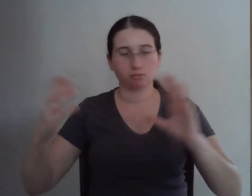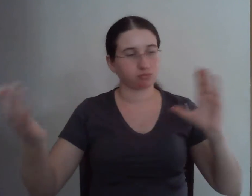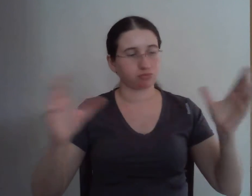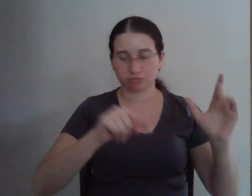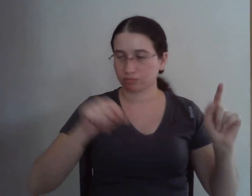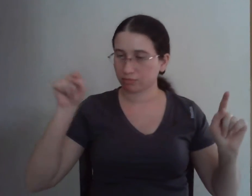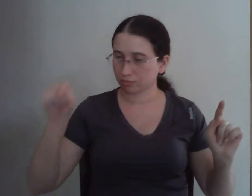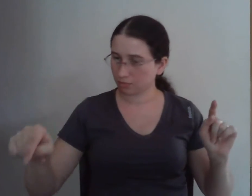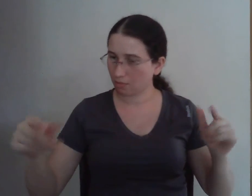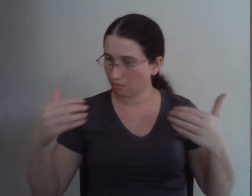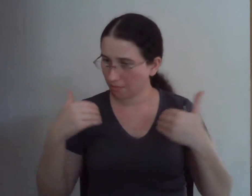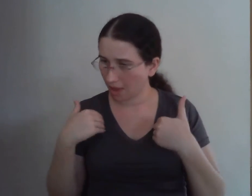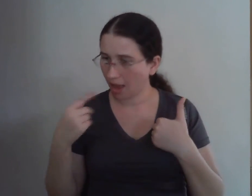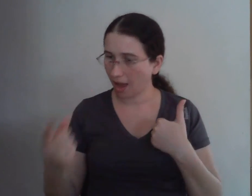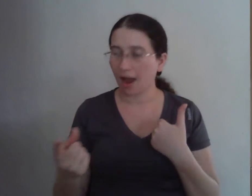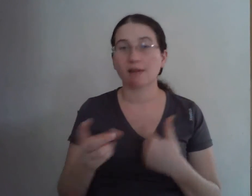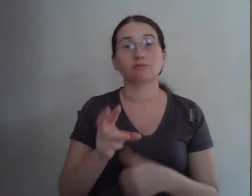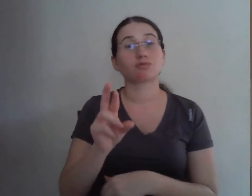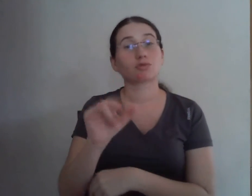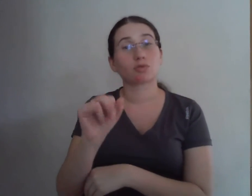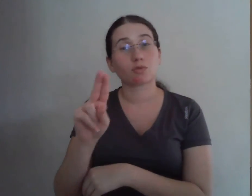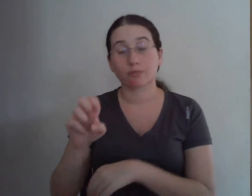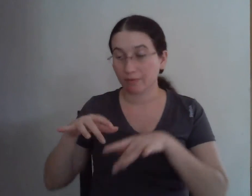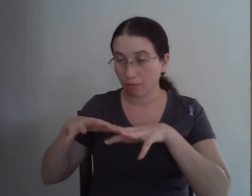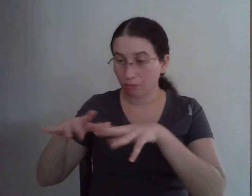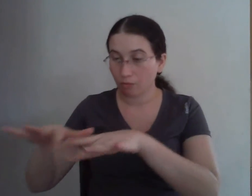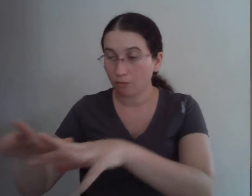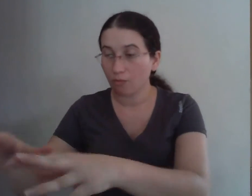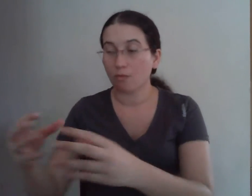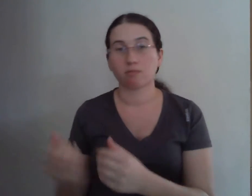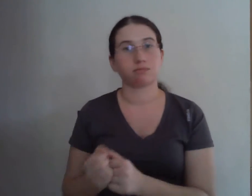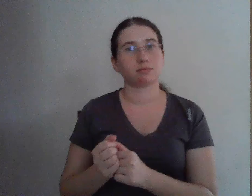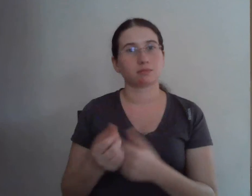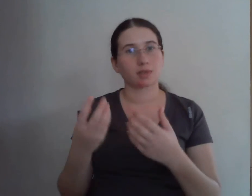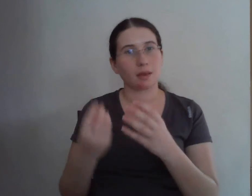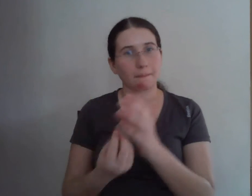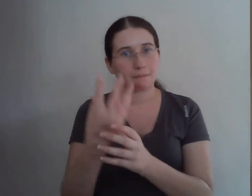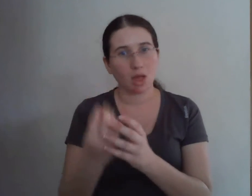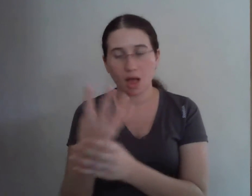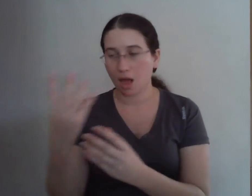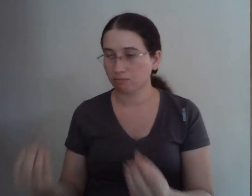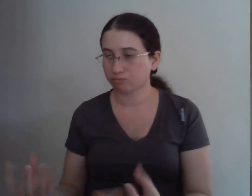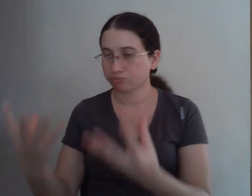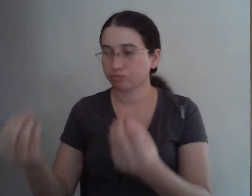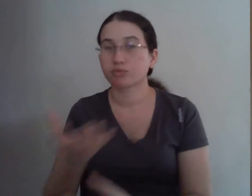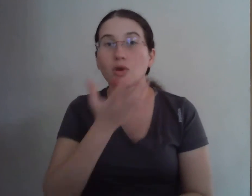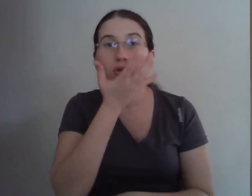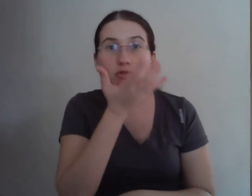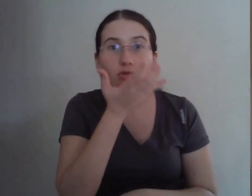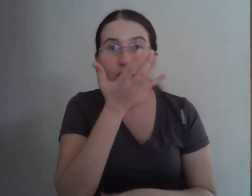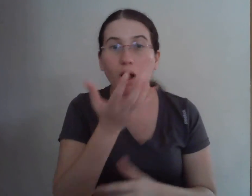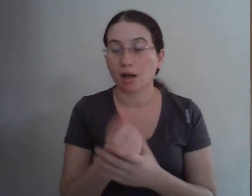healthy and clean, it's fine. The production of grass, shrubs,